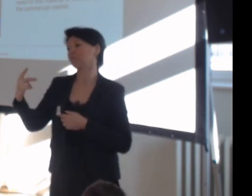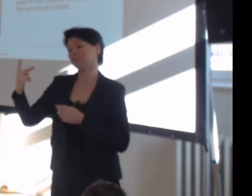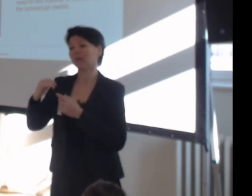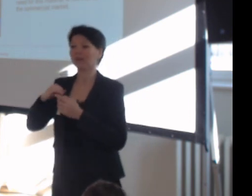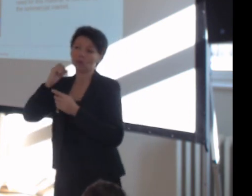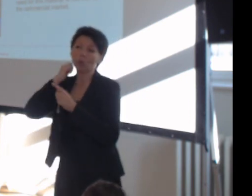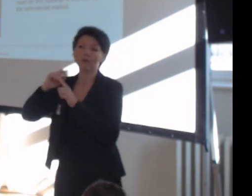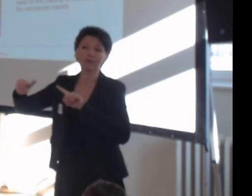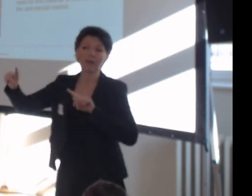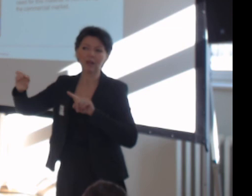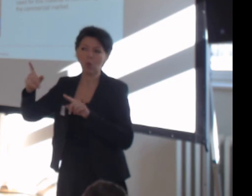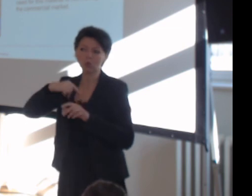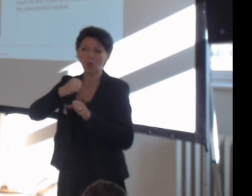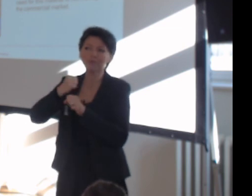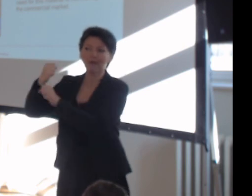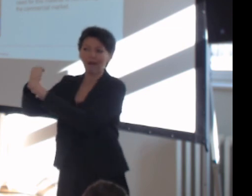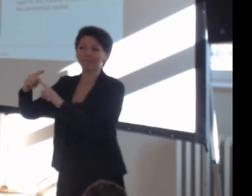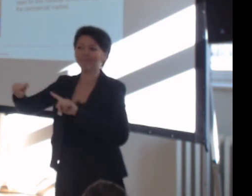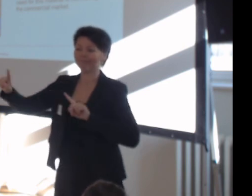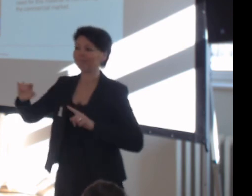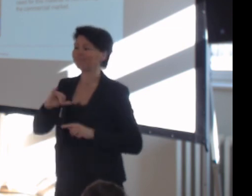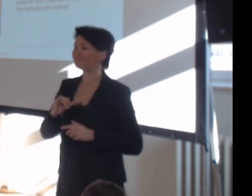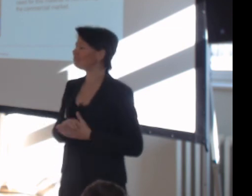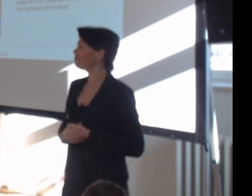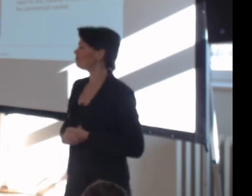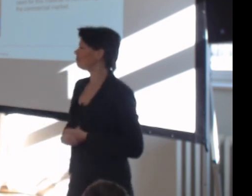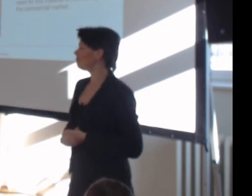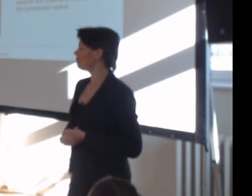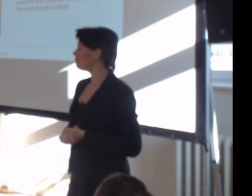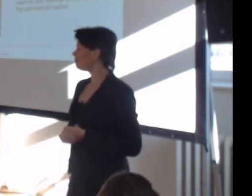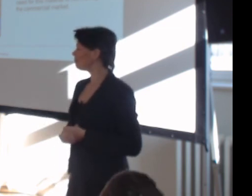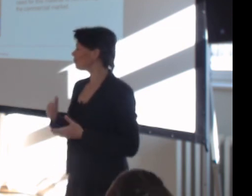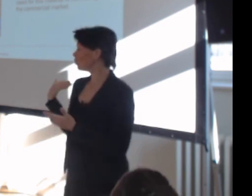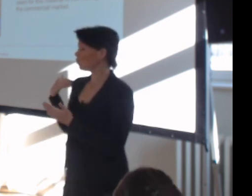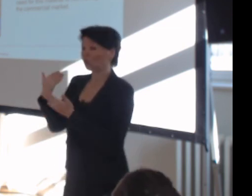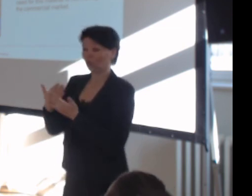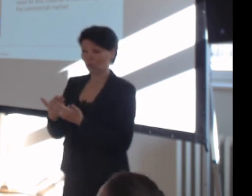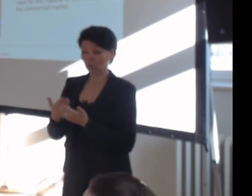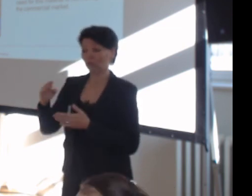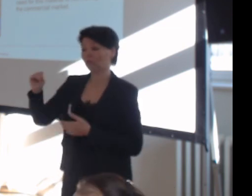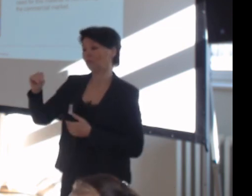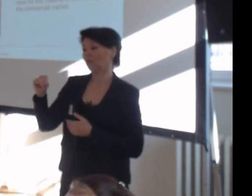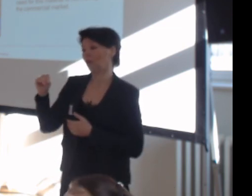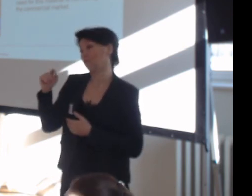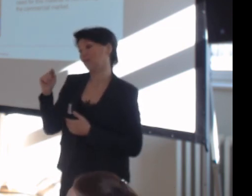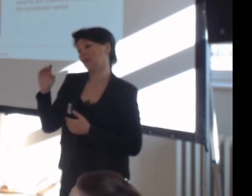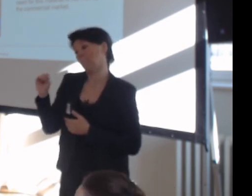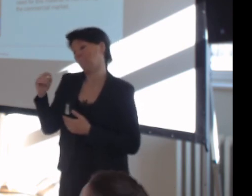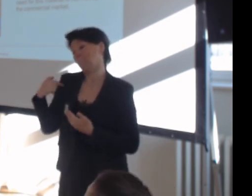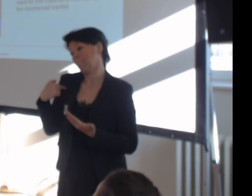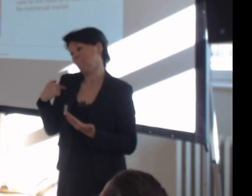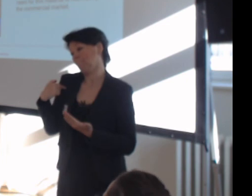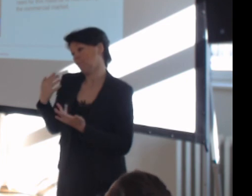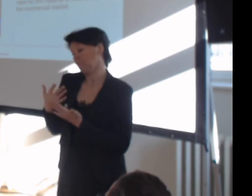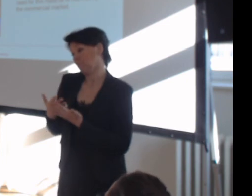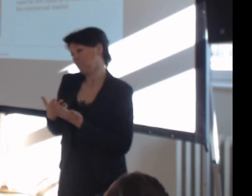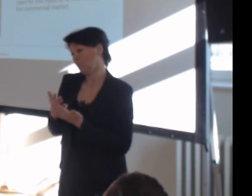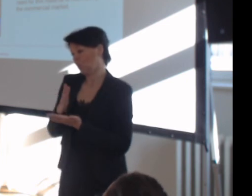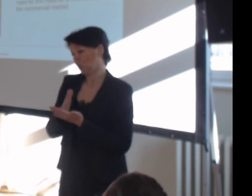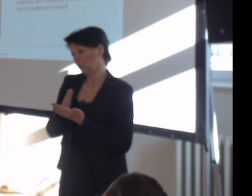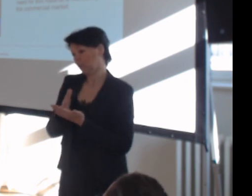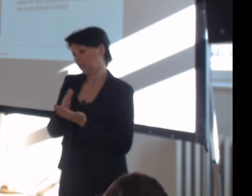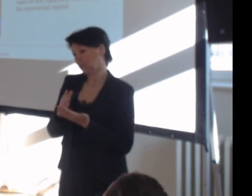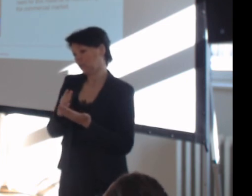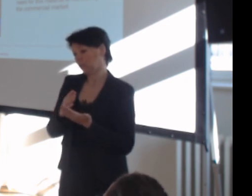Swedish word for them. And so far, MTN has interpreted